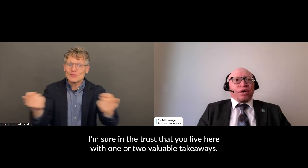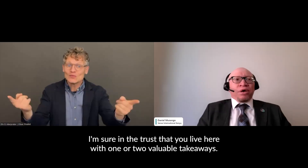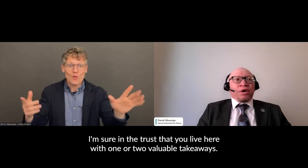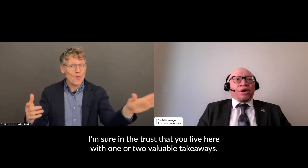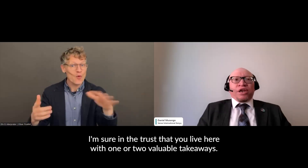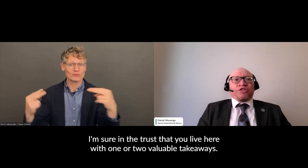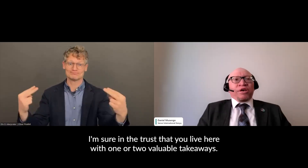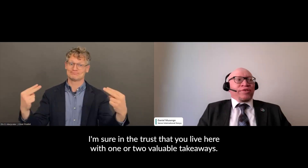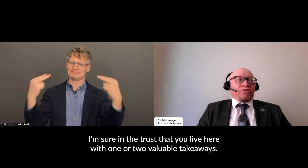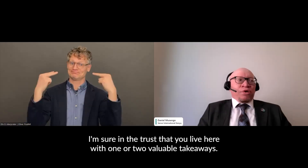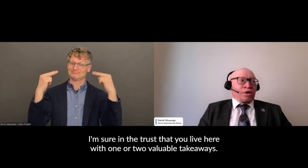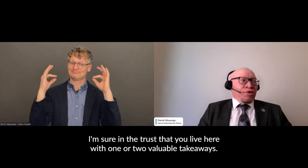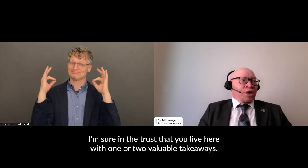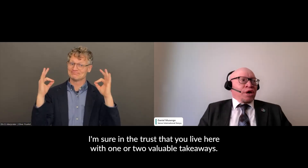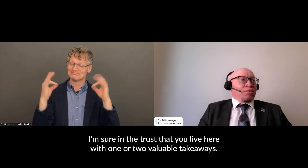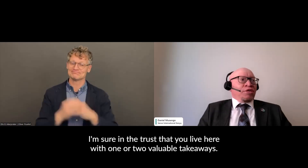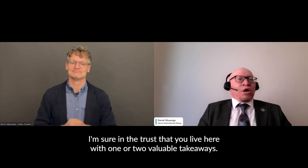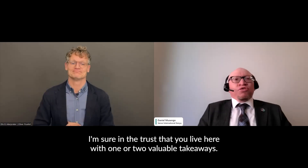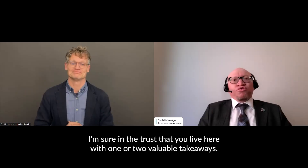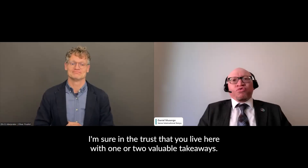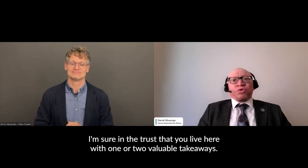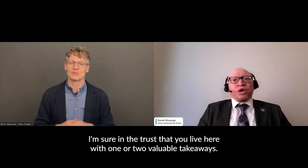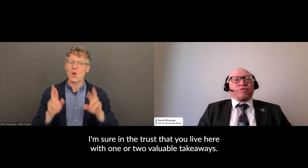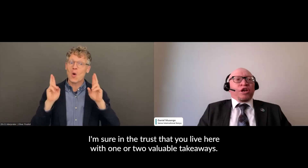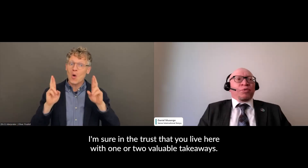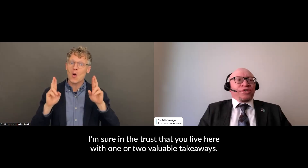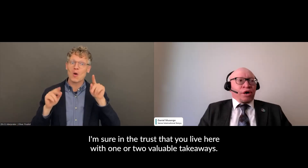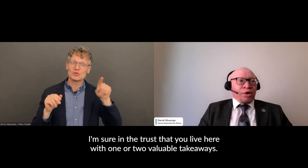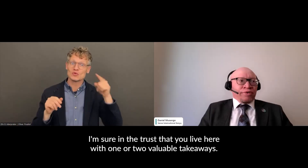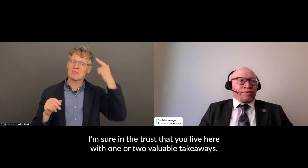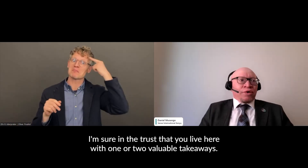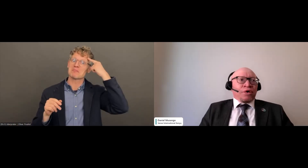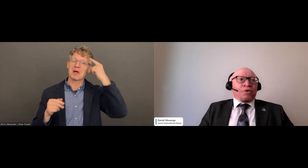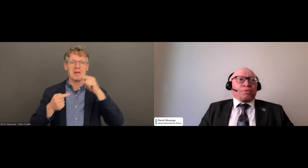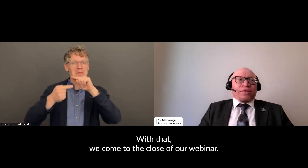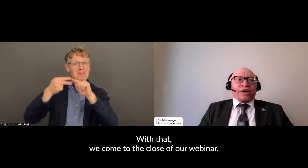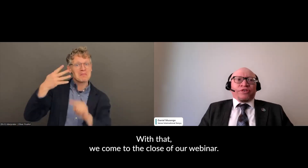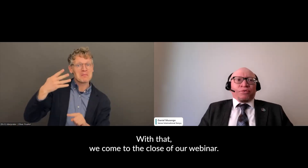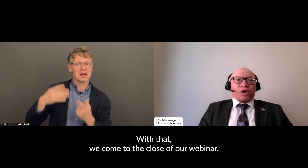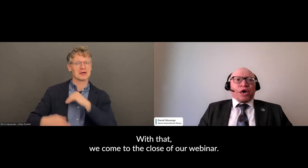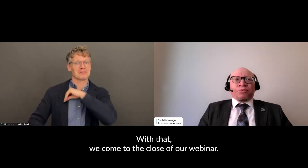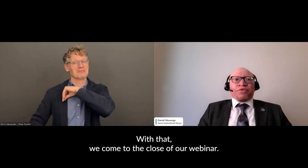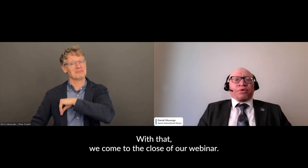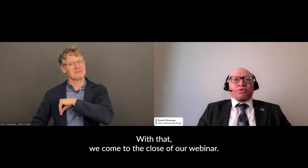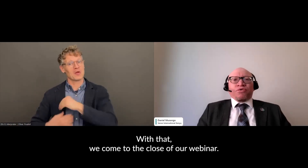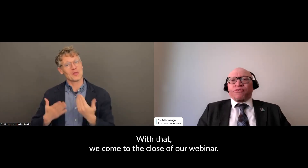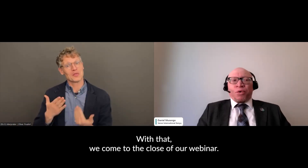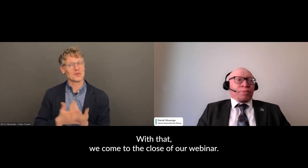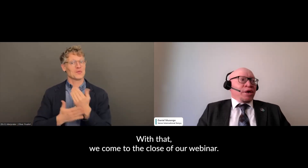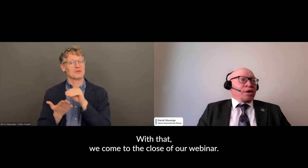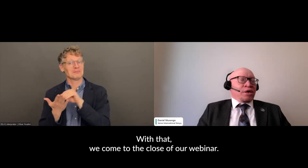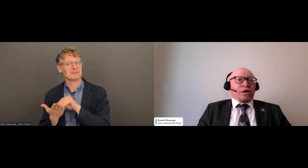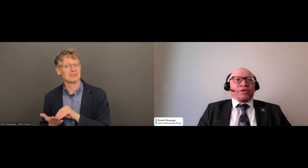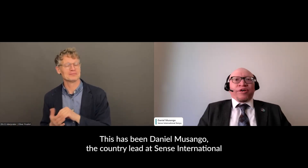I'm sure and I trust that you leave here with one or two valuable takeaways. With that, we come to the close of